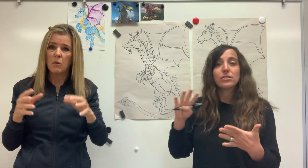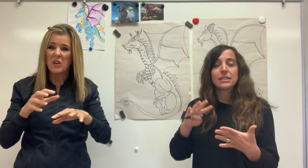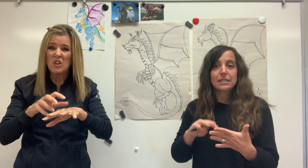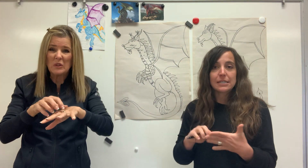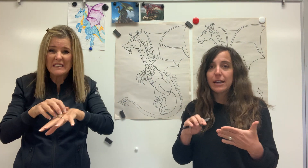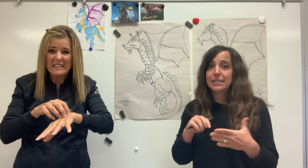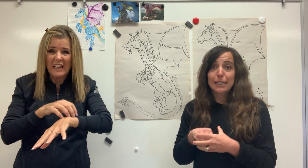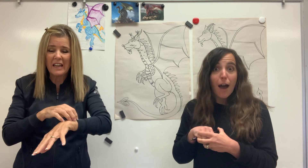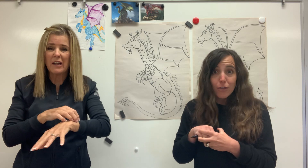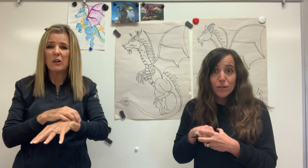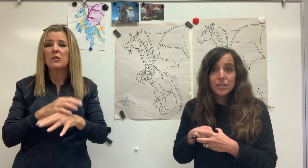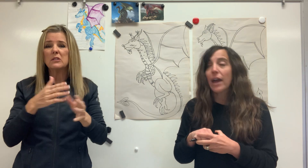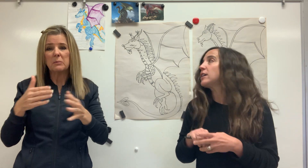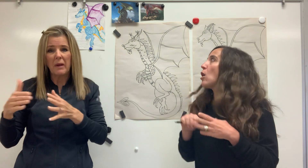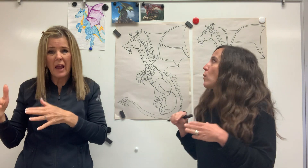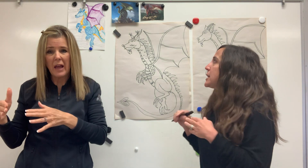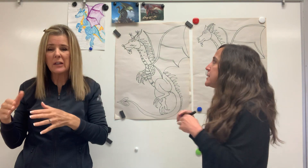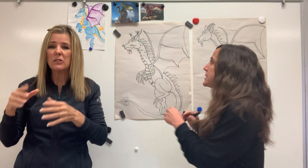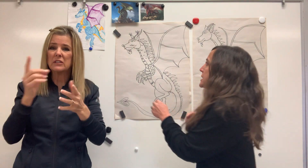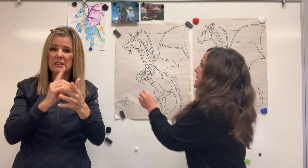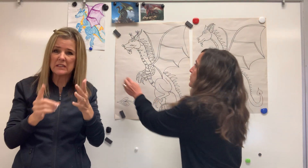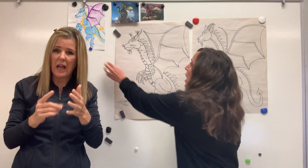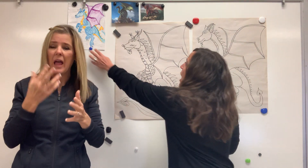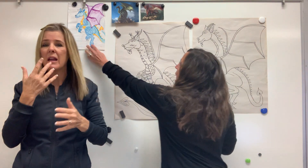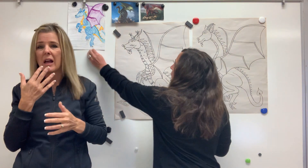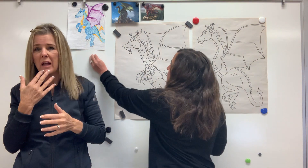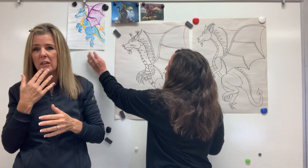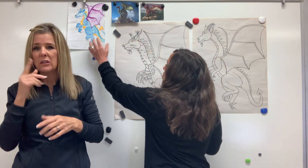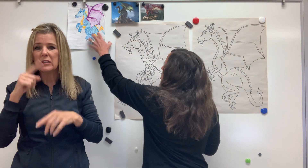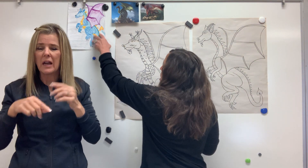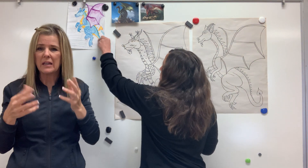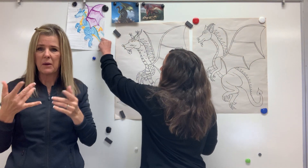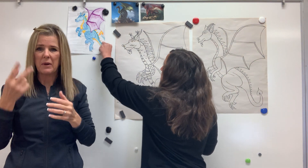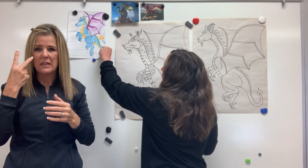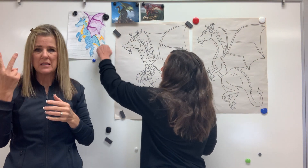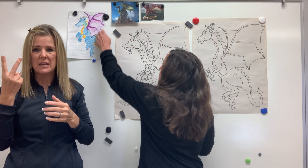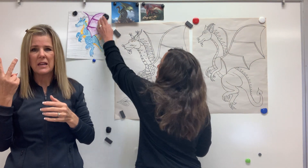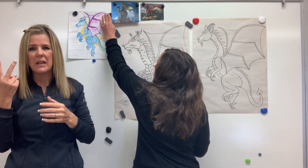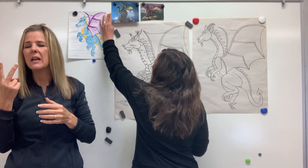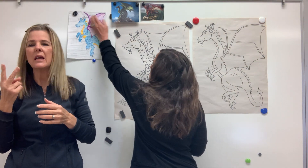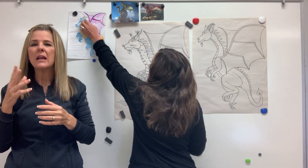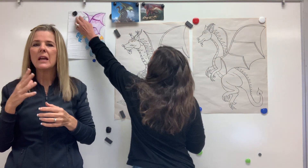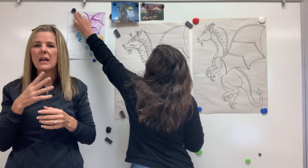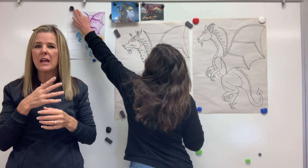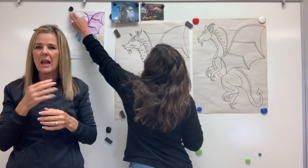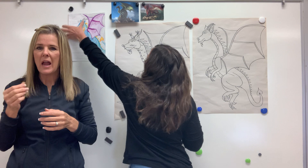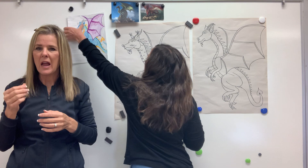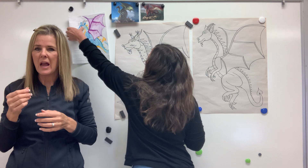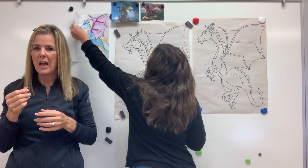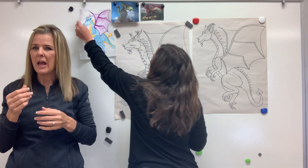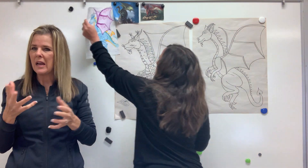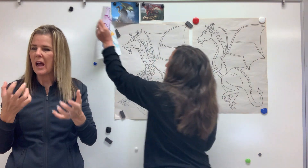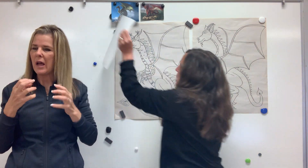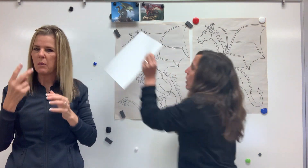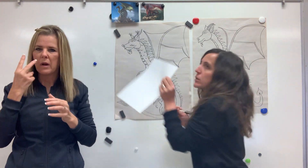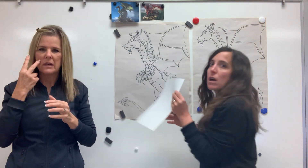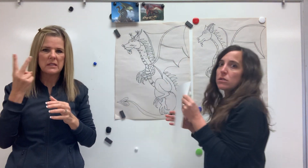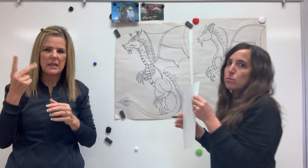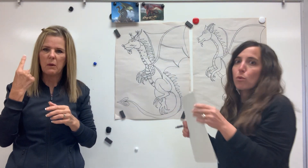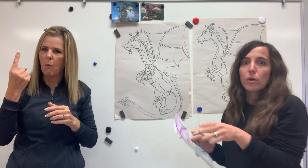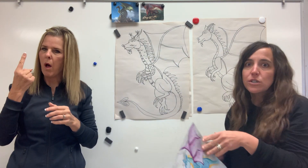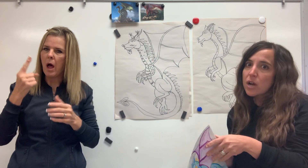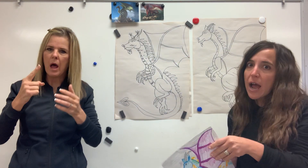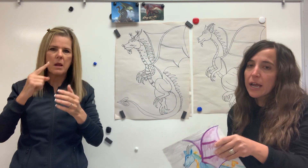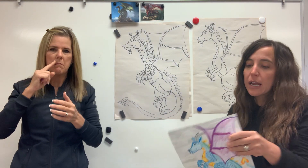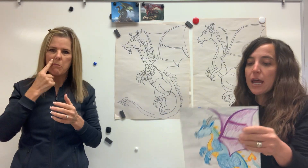your patterns and designs and colors. I cannot wait to see. And of course, as always, I do not want to see one solid